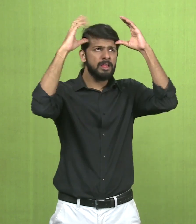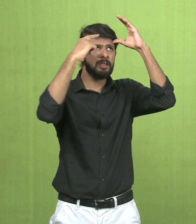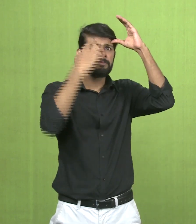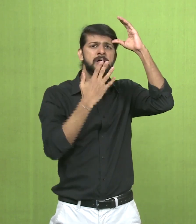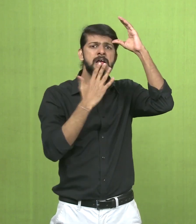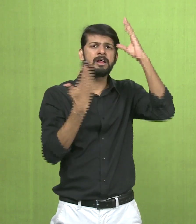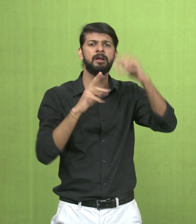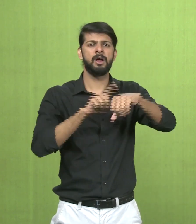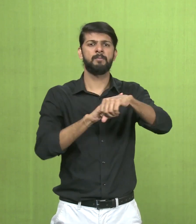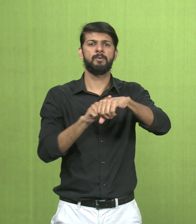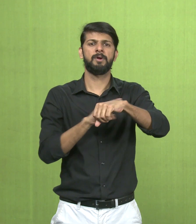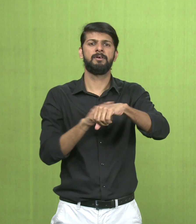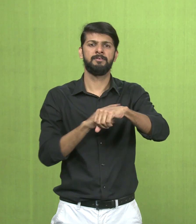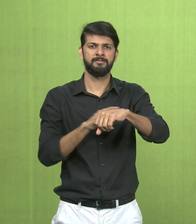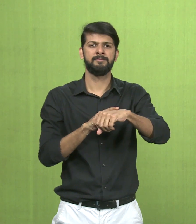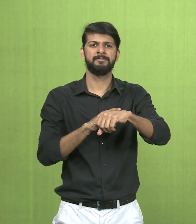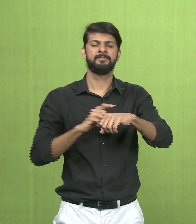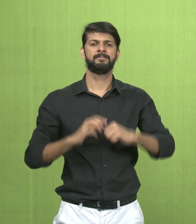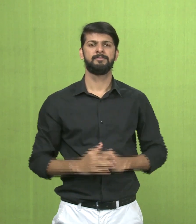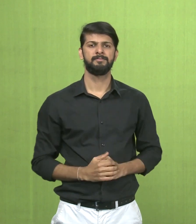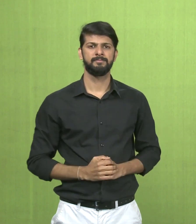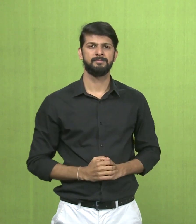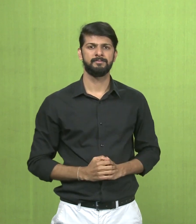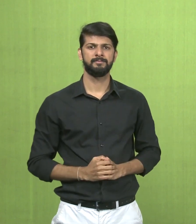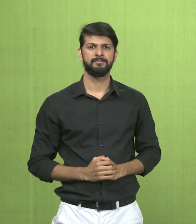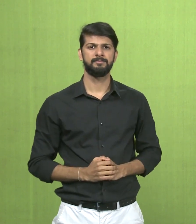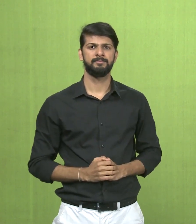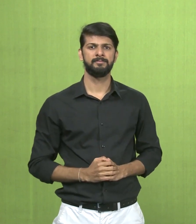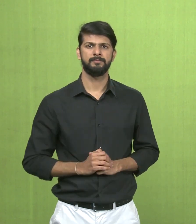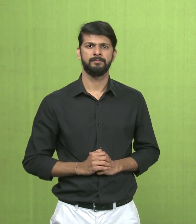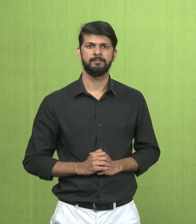The turban on the emperor's head is brown in color.